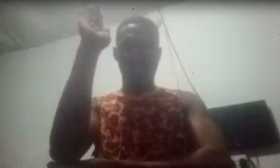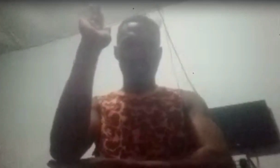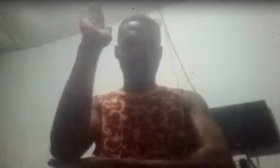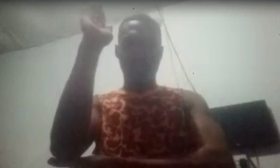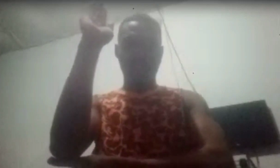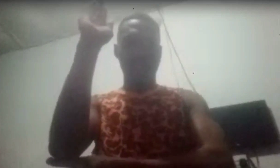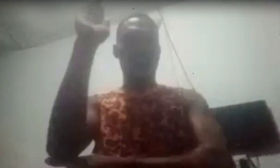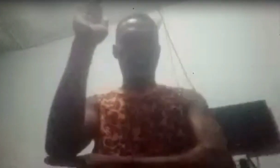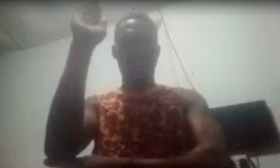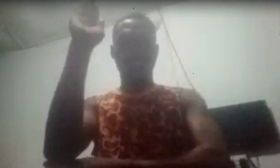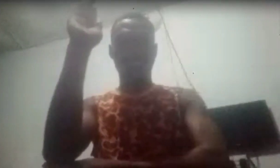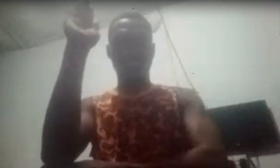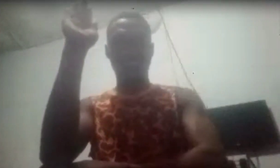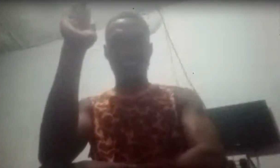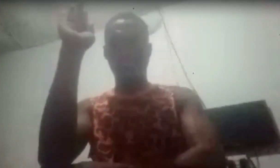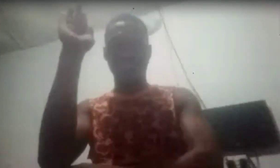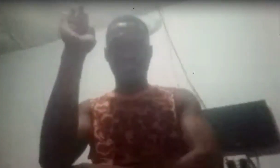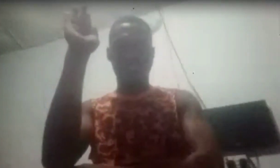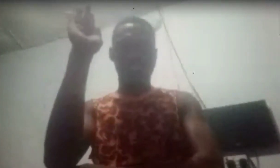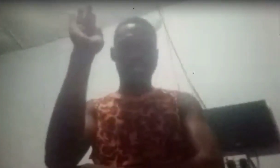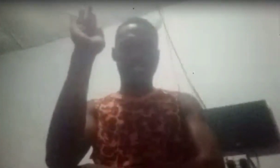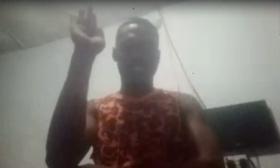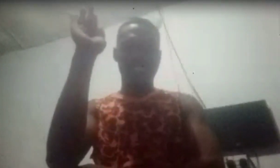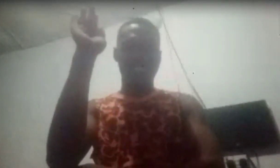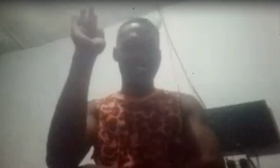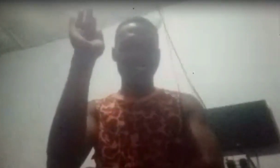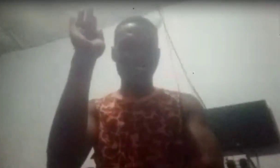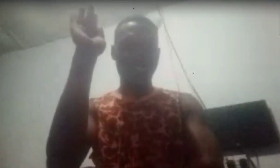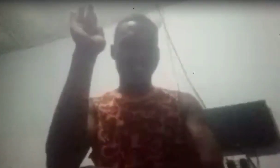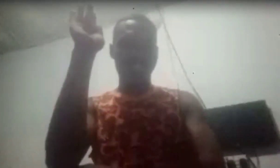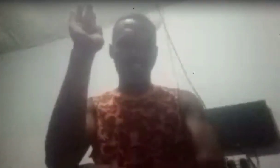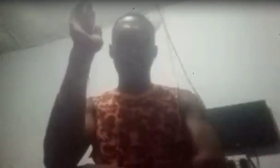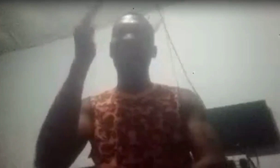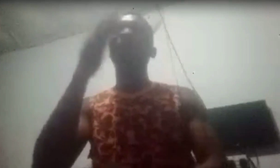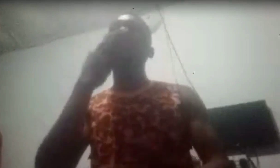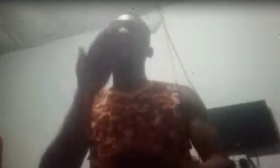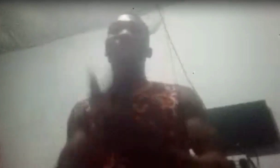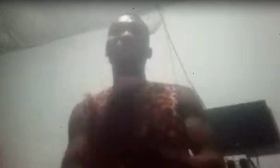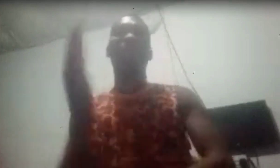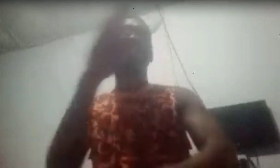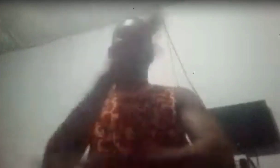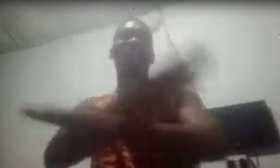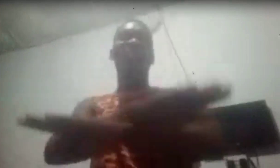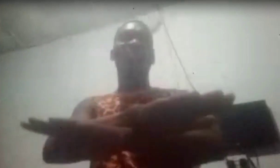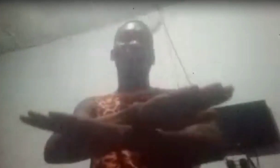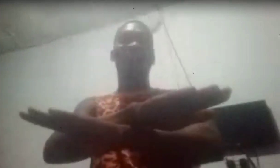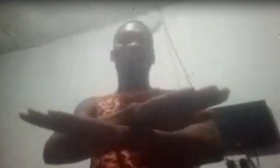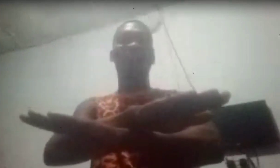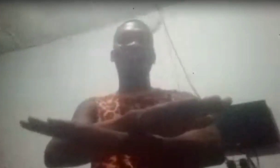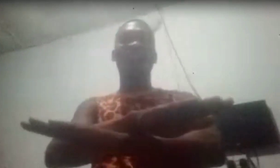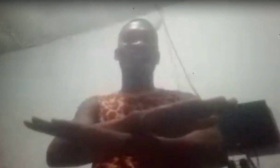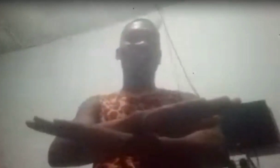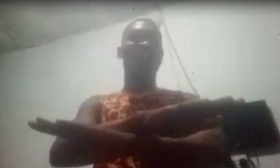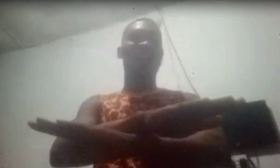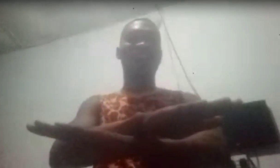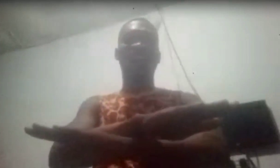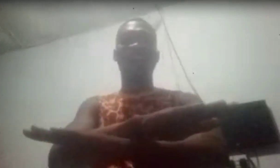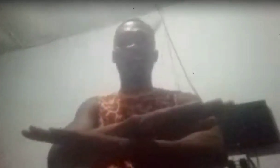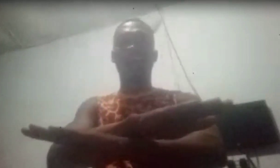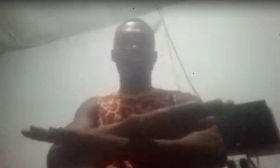all right. It's okay. So sign good evening. Good evening. All right. And finally, good